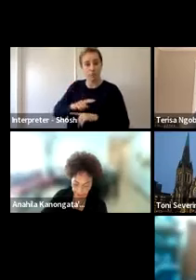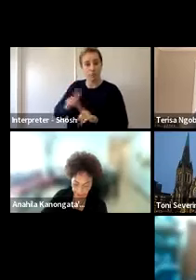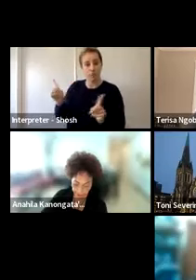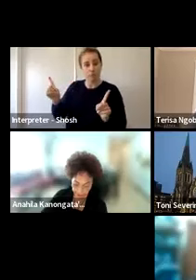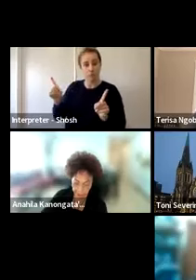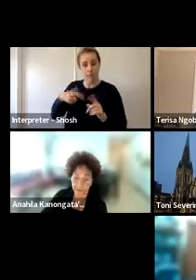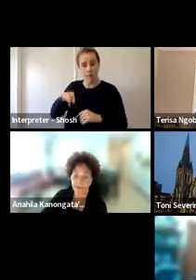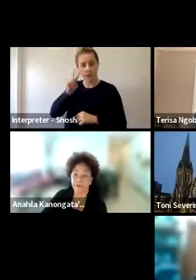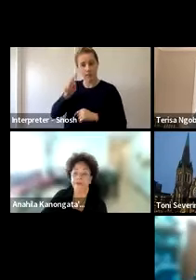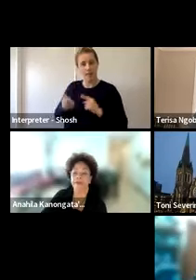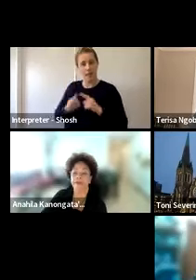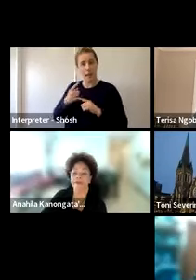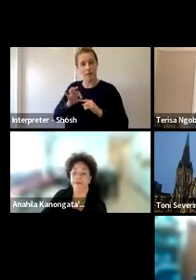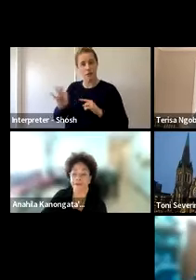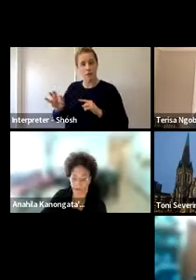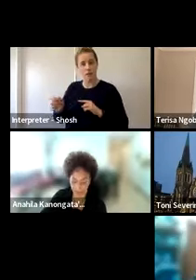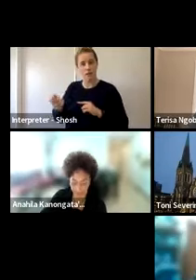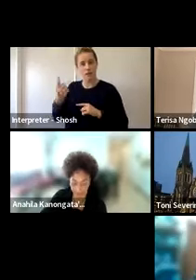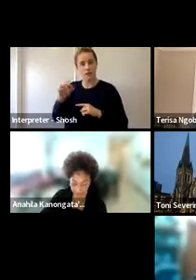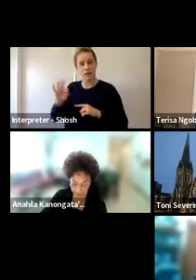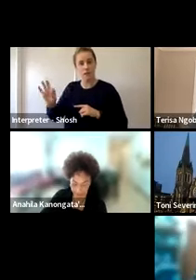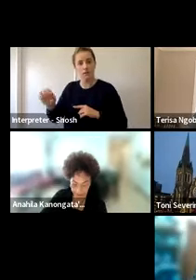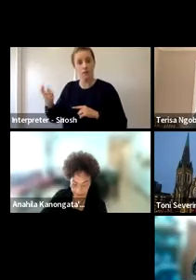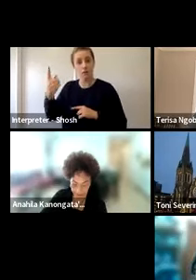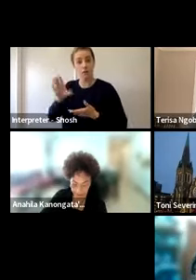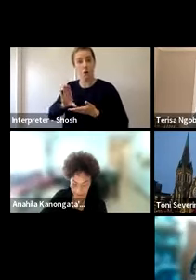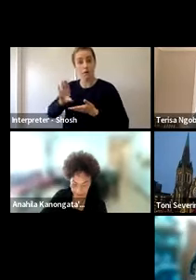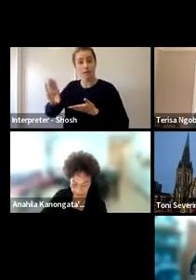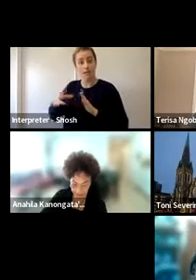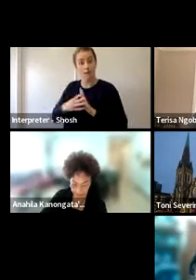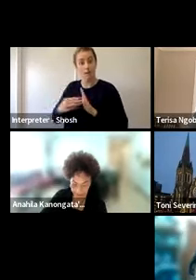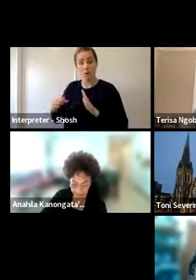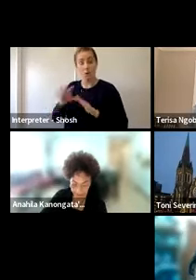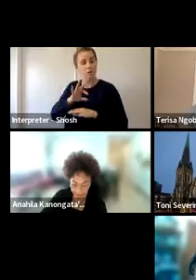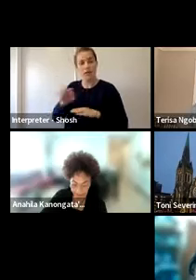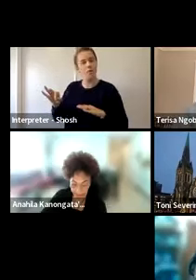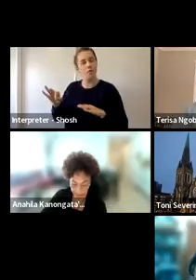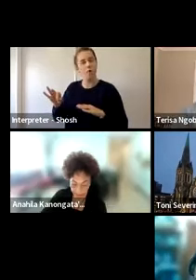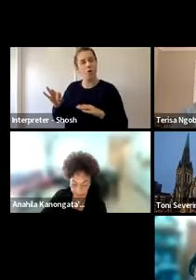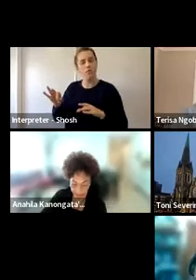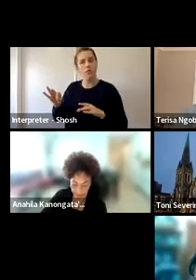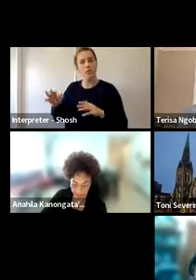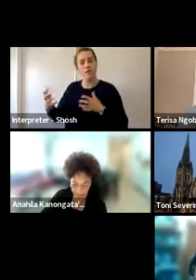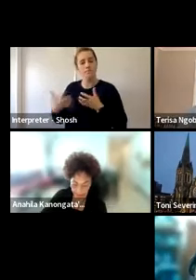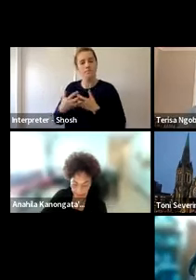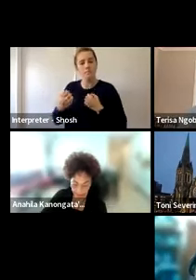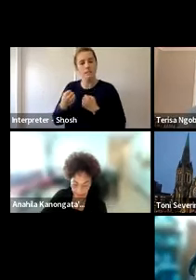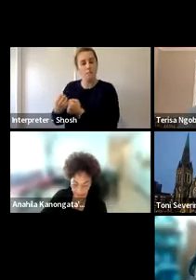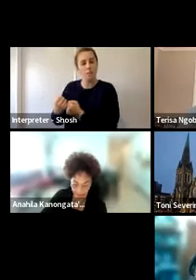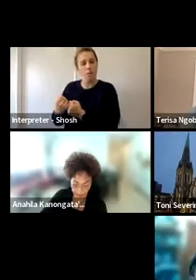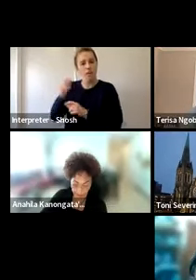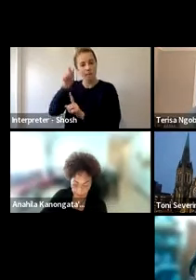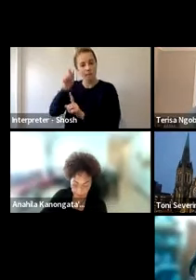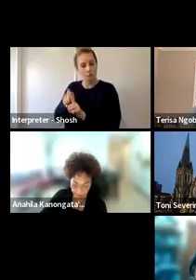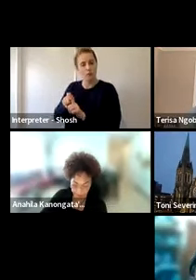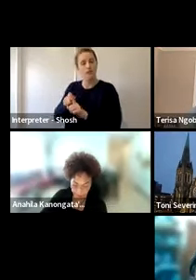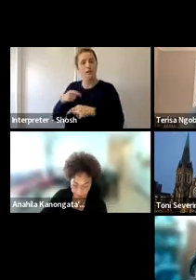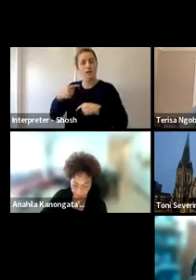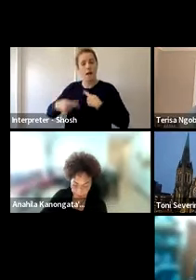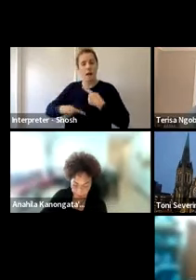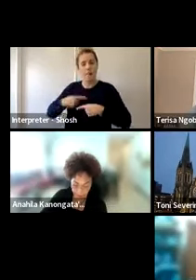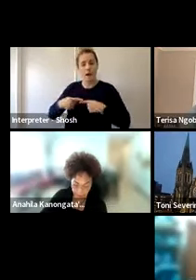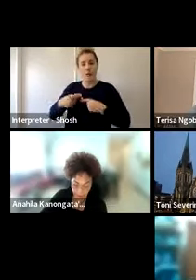it's seen as an episodic event. So the funding models don't actually support a person around